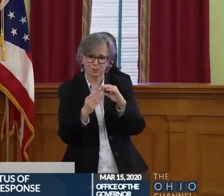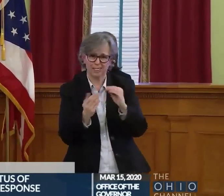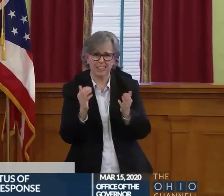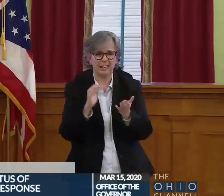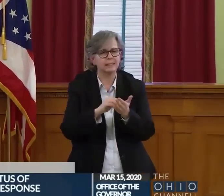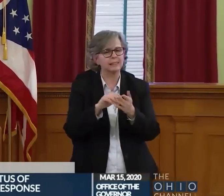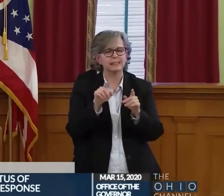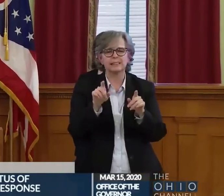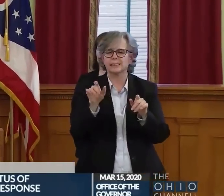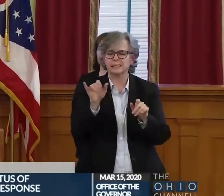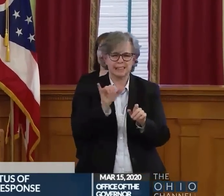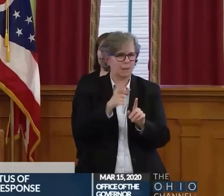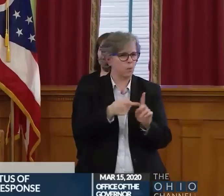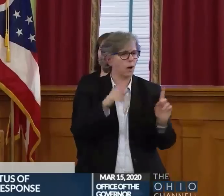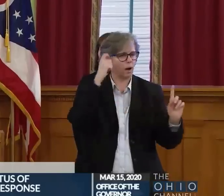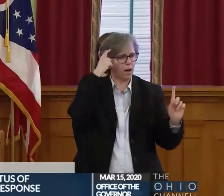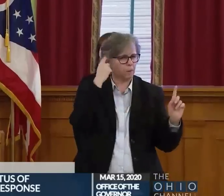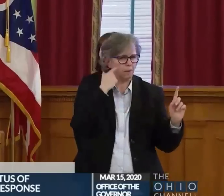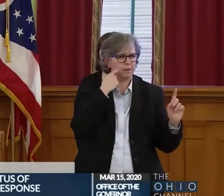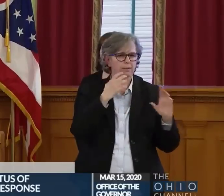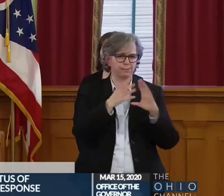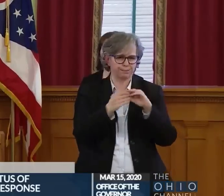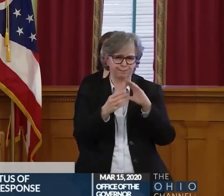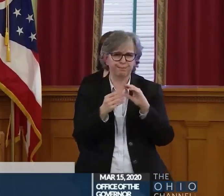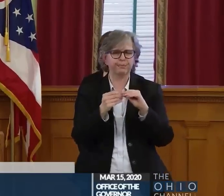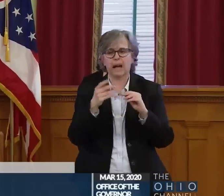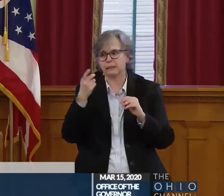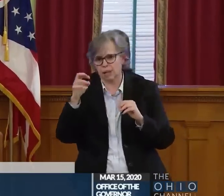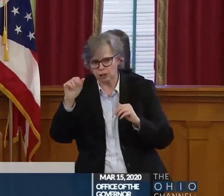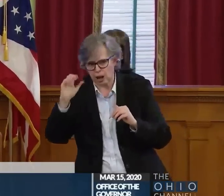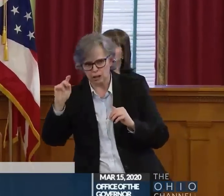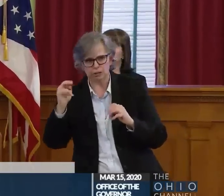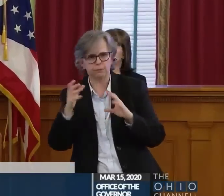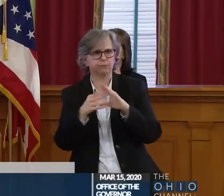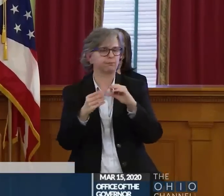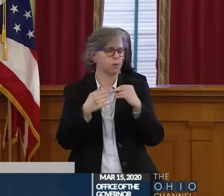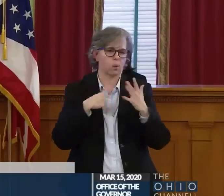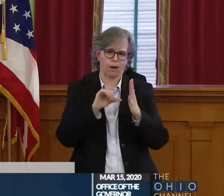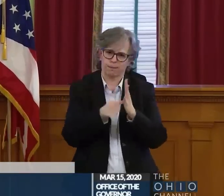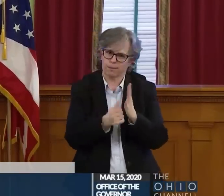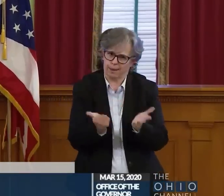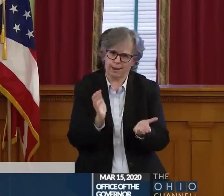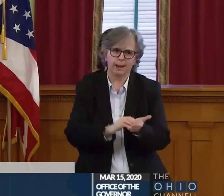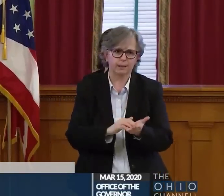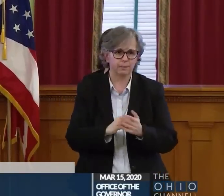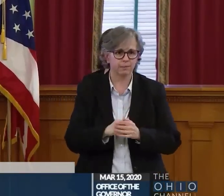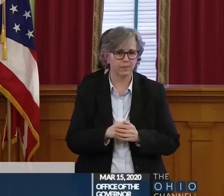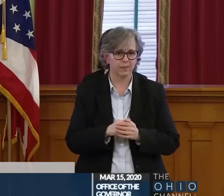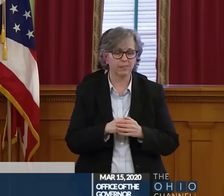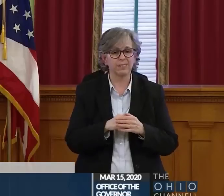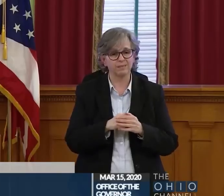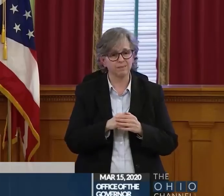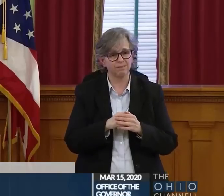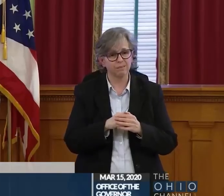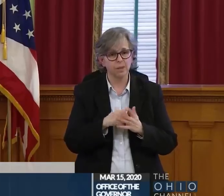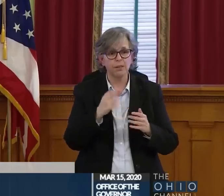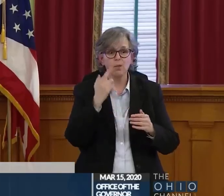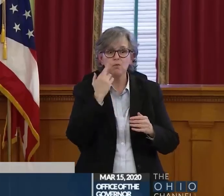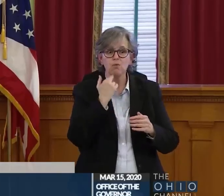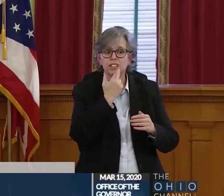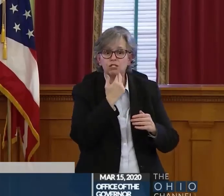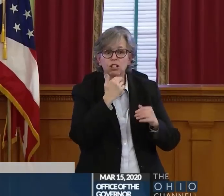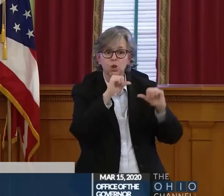and Dr. Acton talked about. First, though, I want to thank the Restaurant Association and the